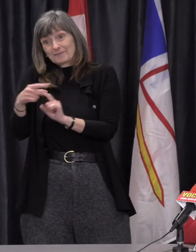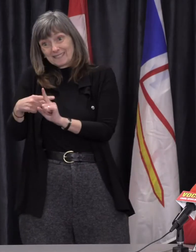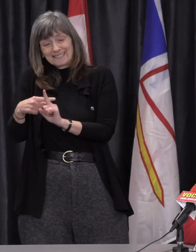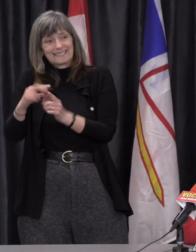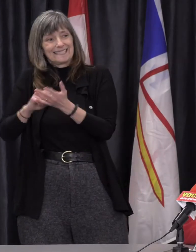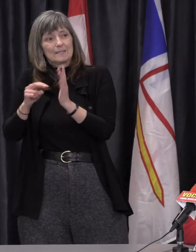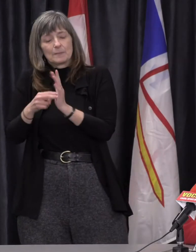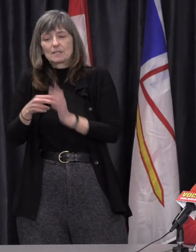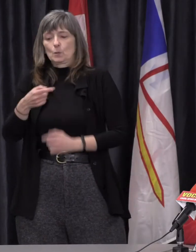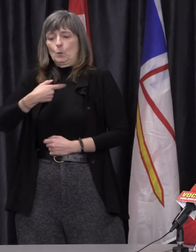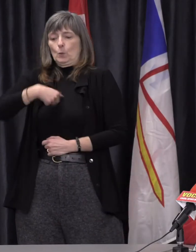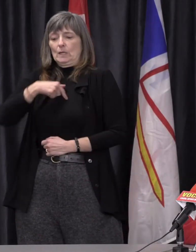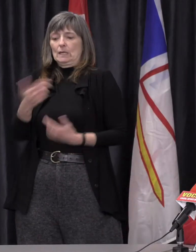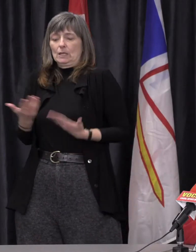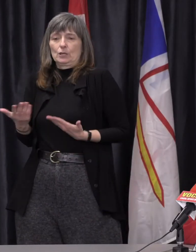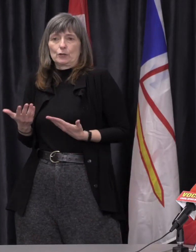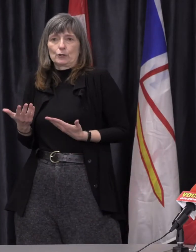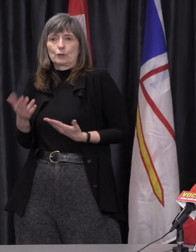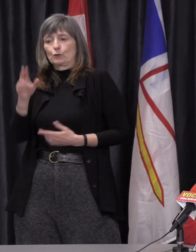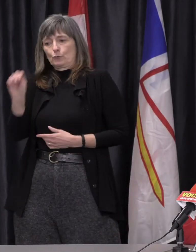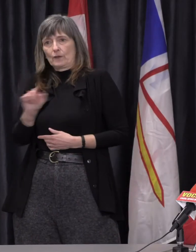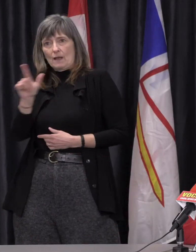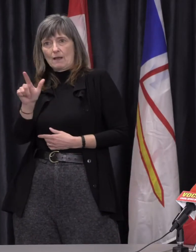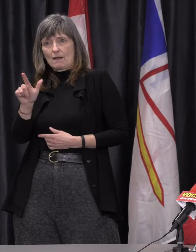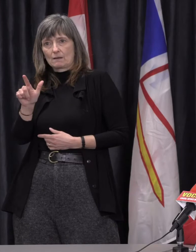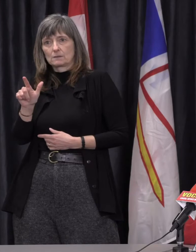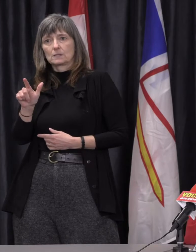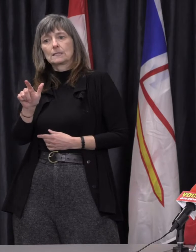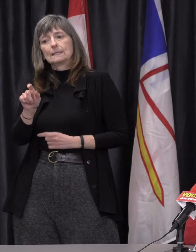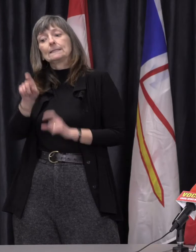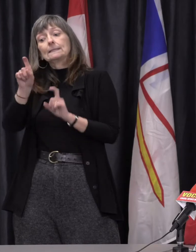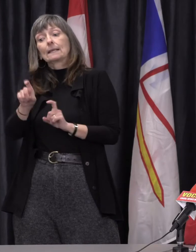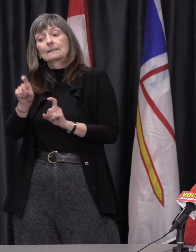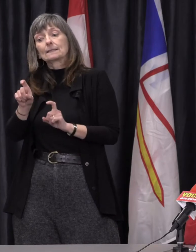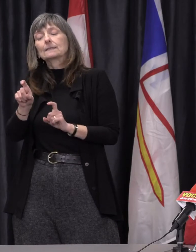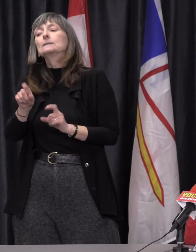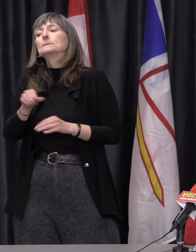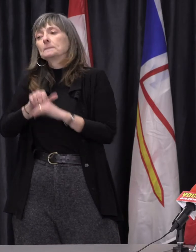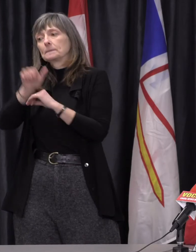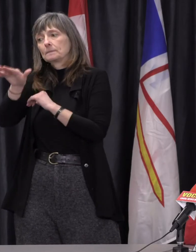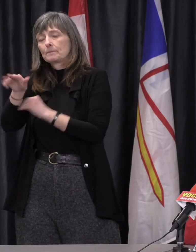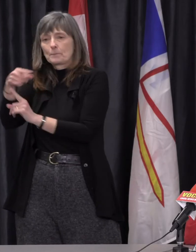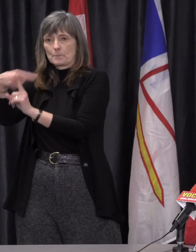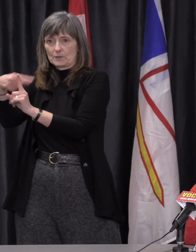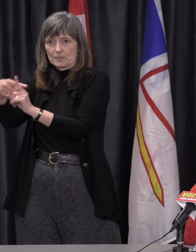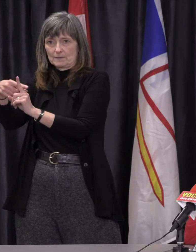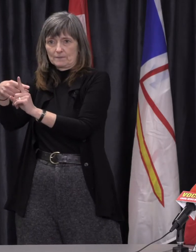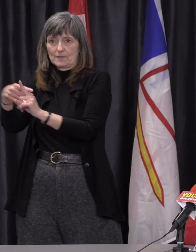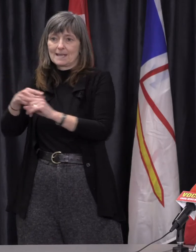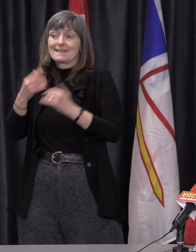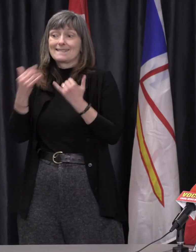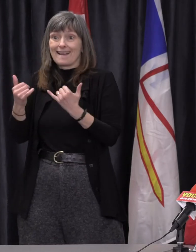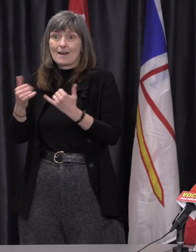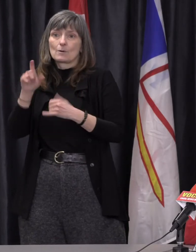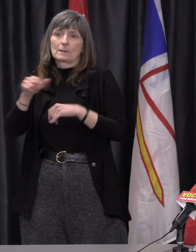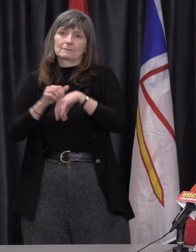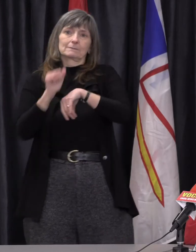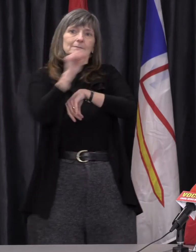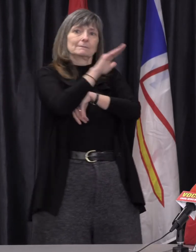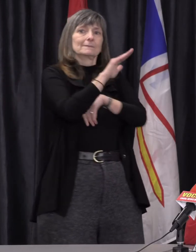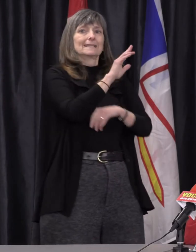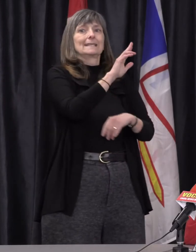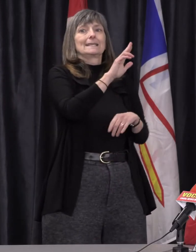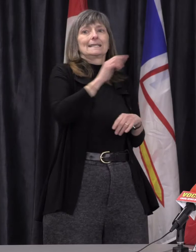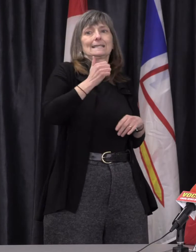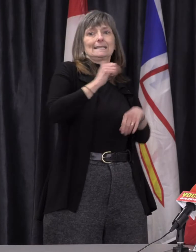was done at our lab, came back positive, and then we have to wait for the confirmatory test from the National Microbiology Lab. How